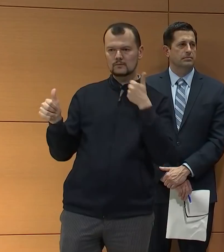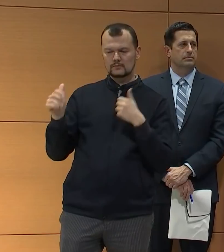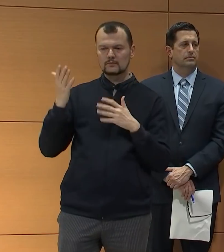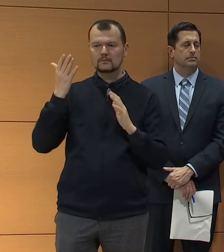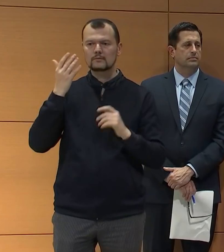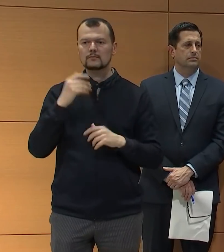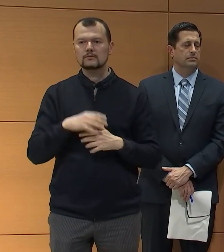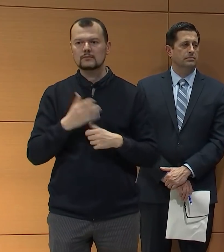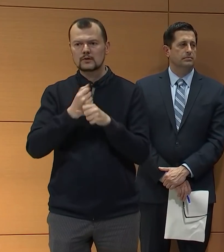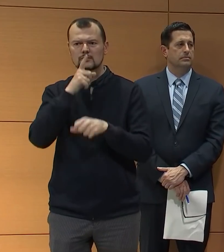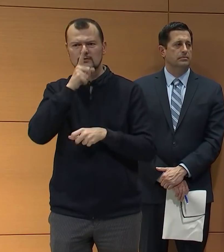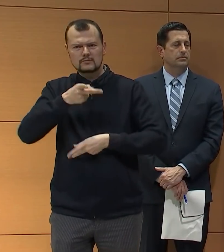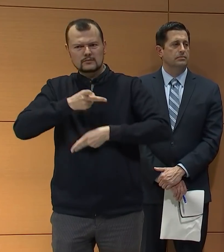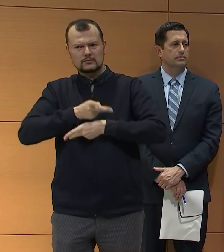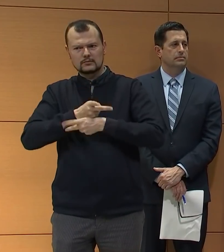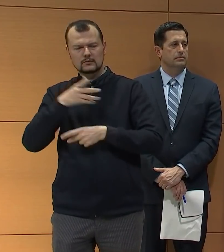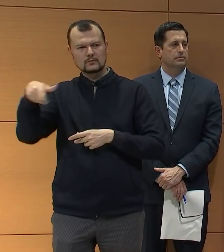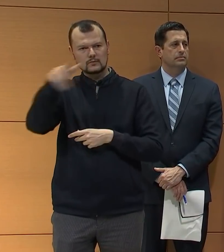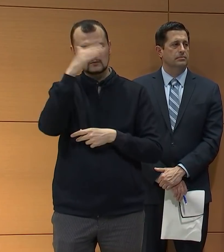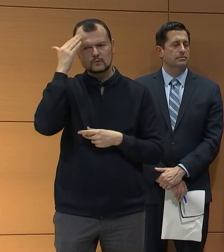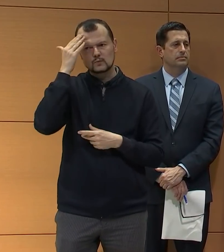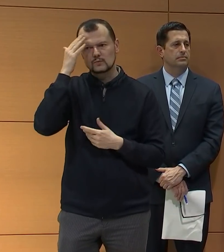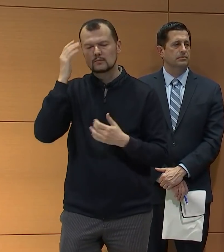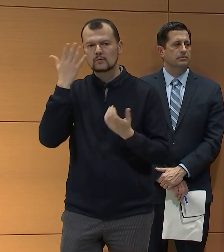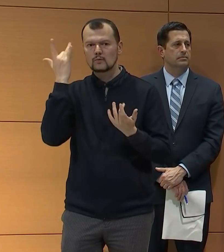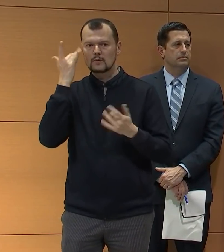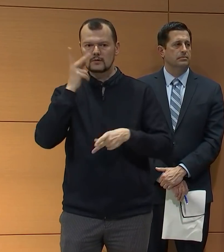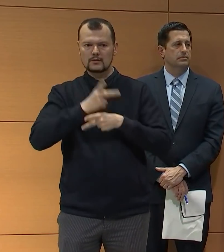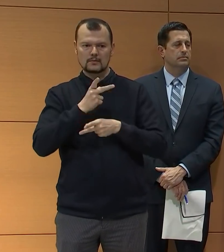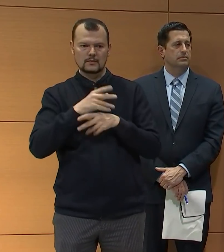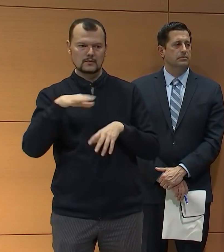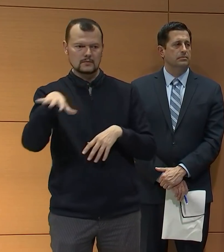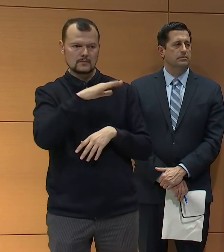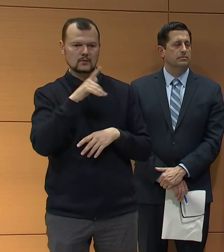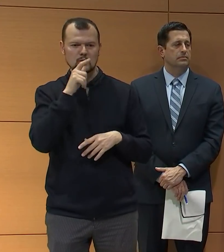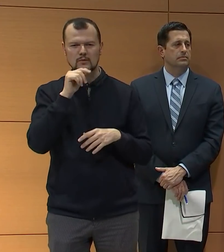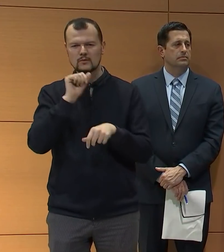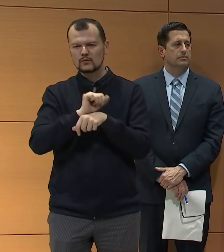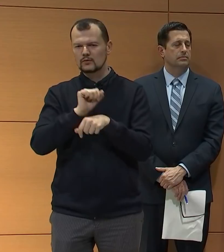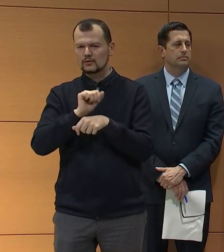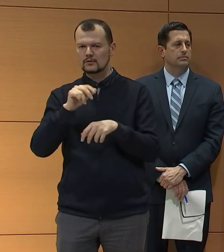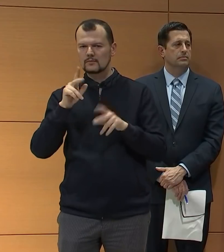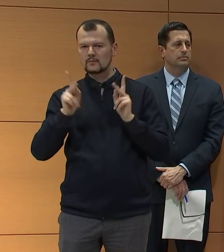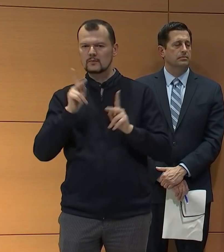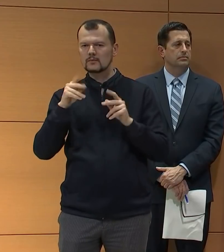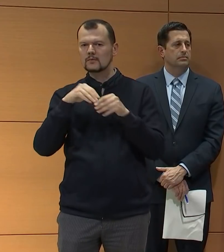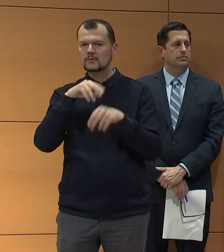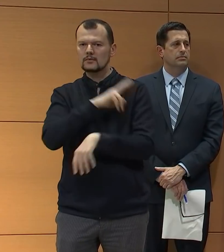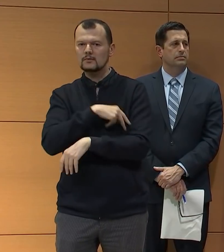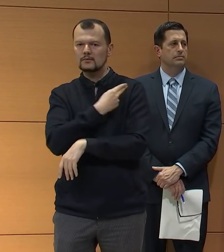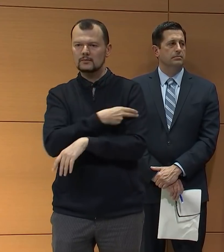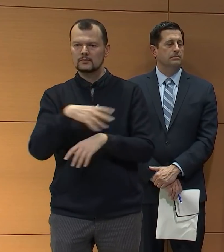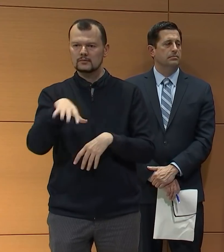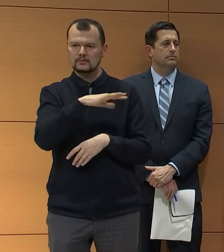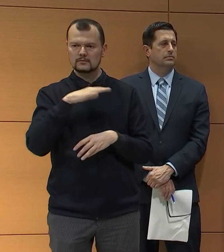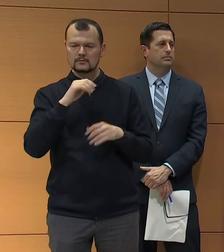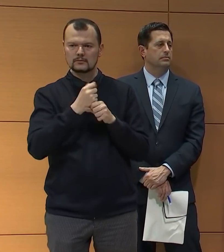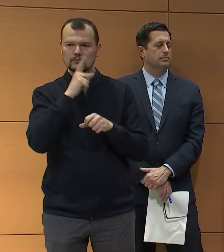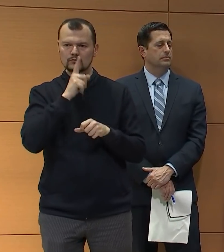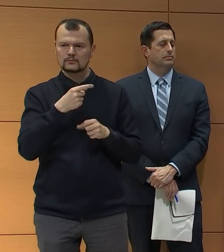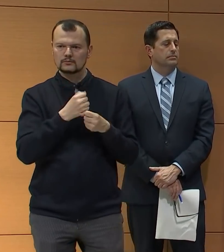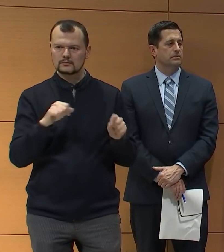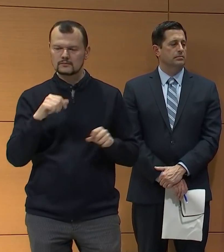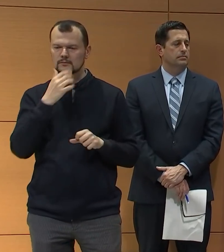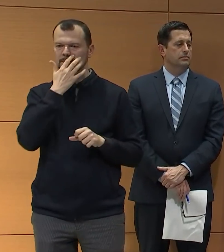we can, which this is routine business in healthcare to prevent infection among the people who are taking care of infected people. We